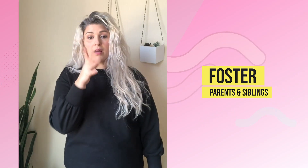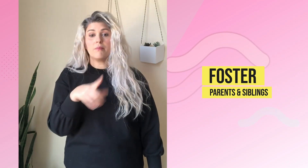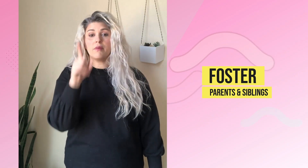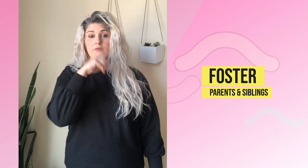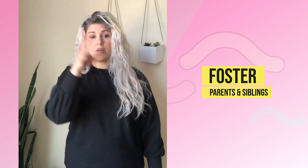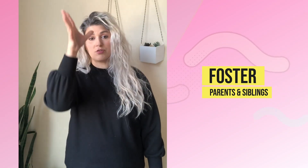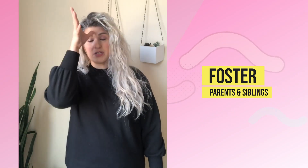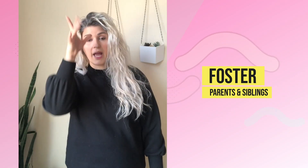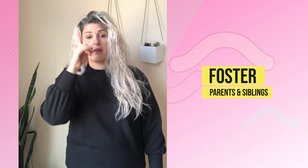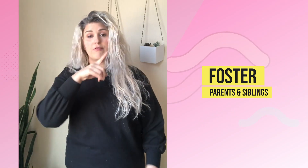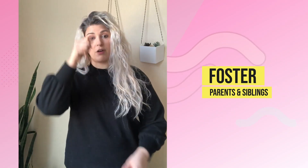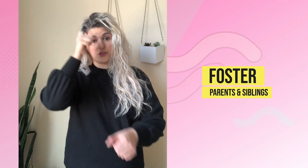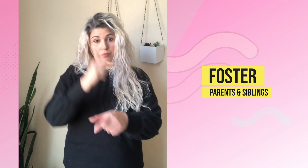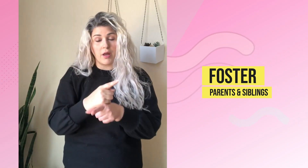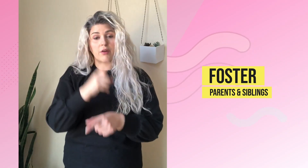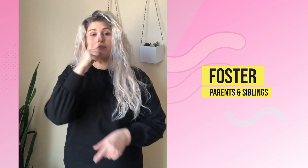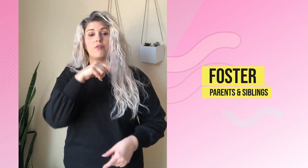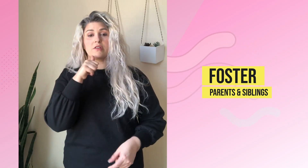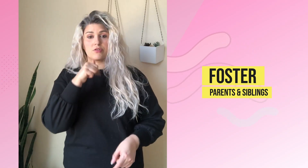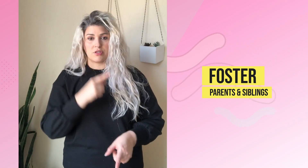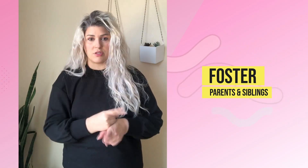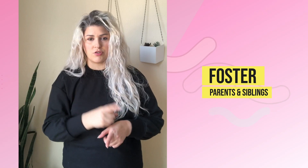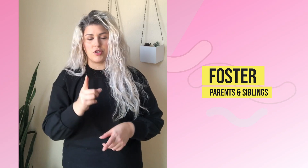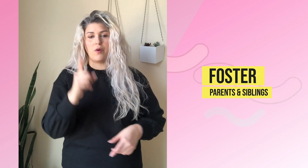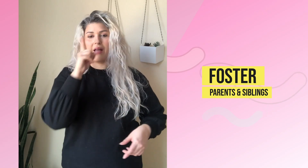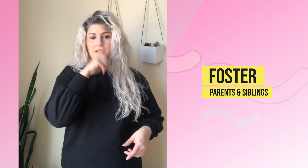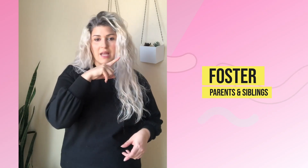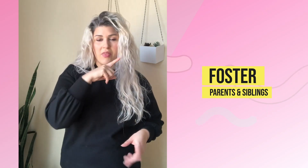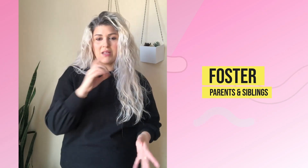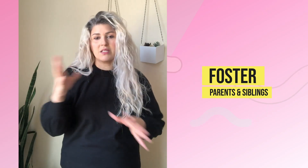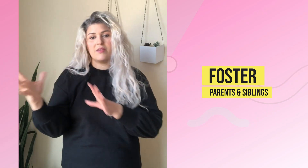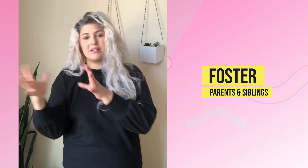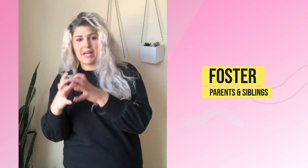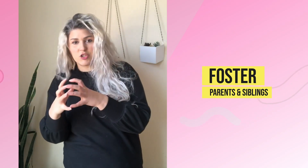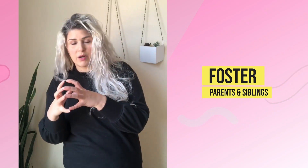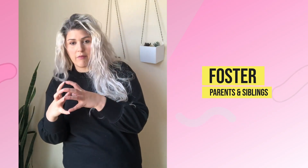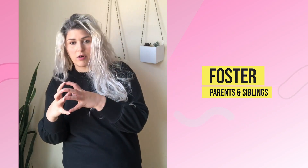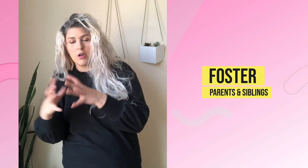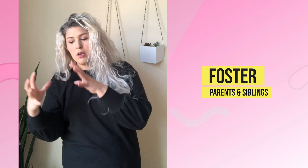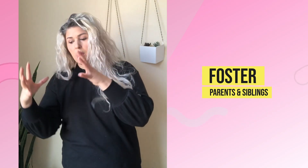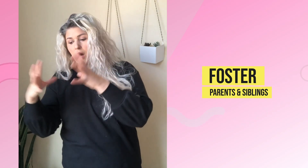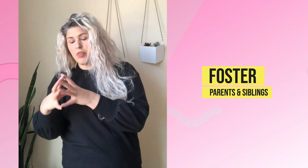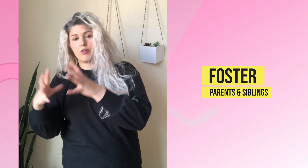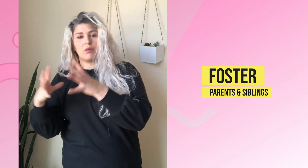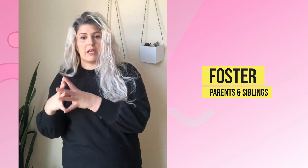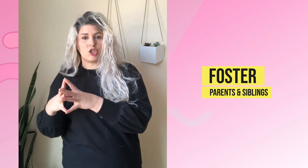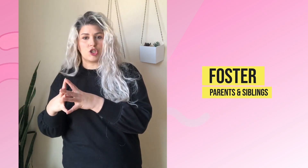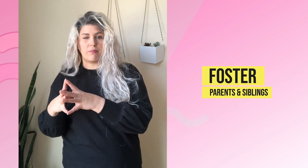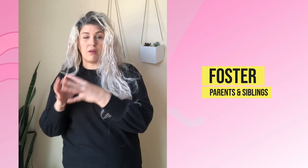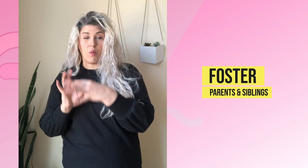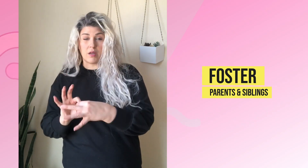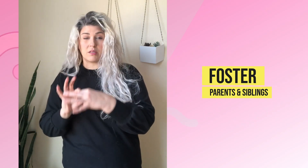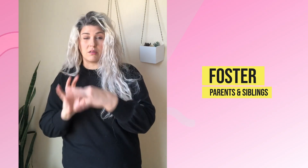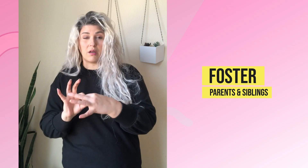foster mom, foster dad, foster brother, foster sister. So you sign this and then attach whatever other